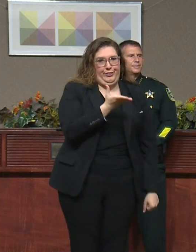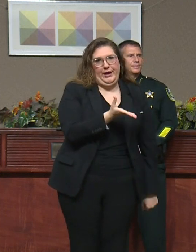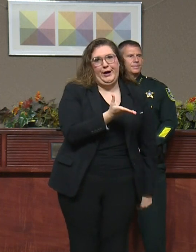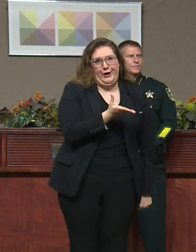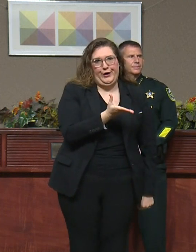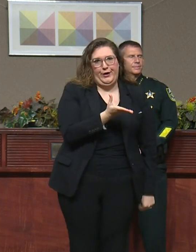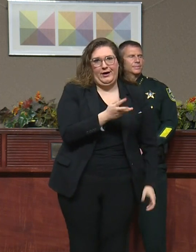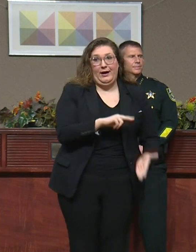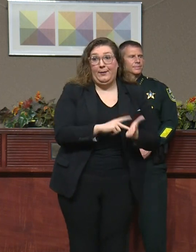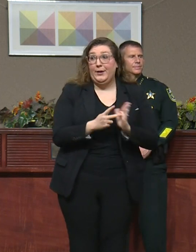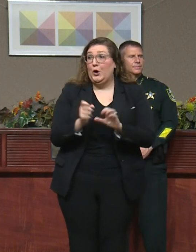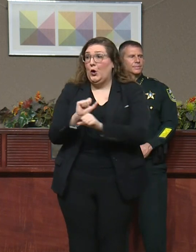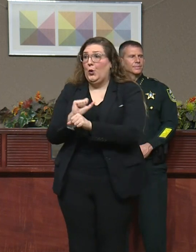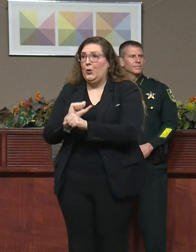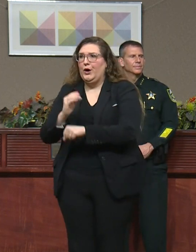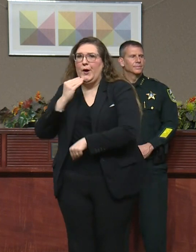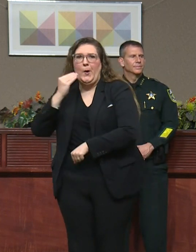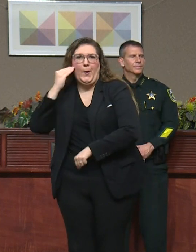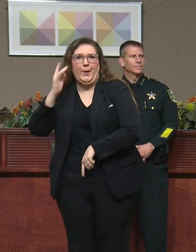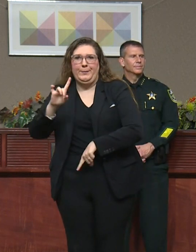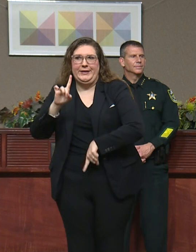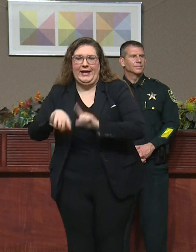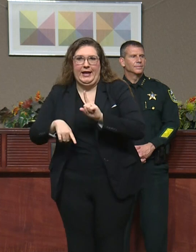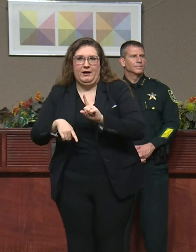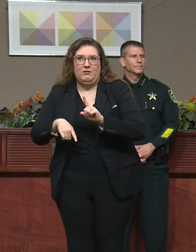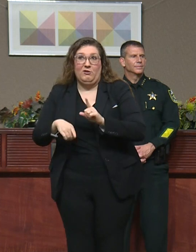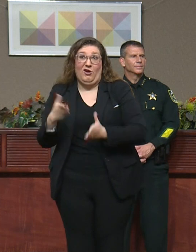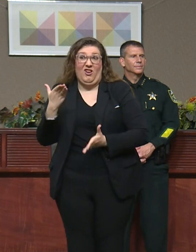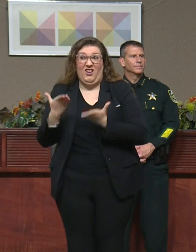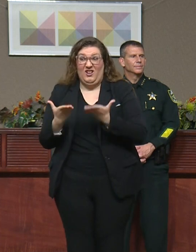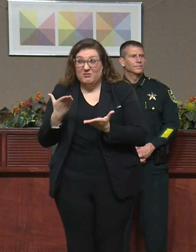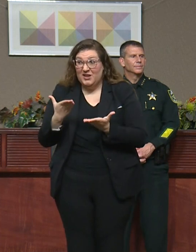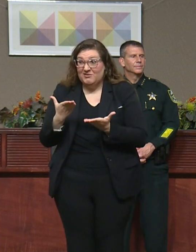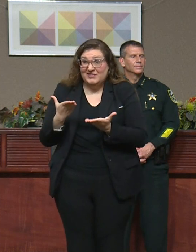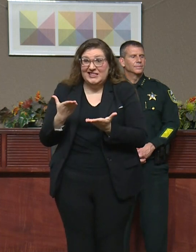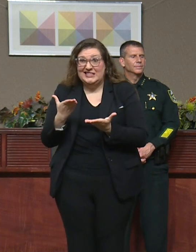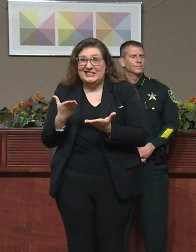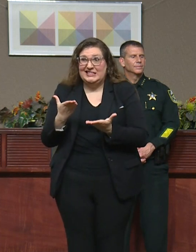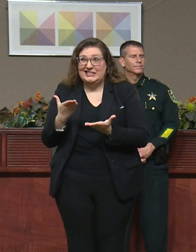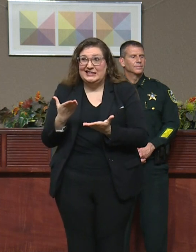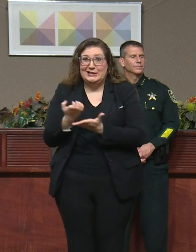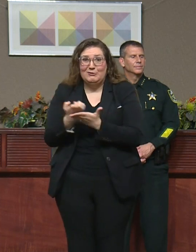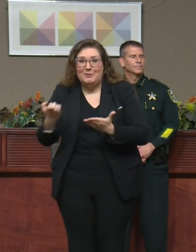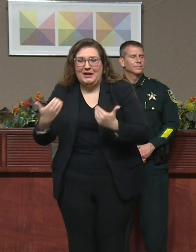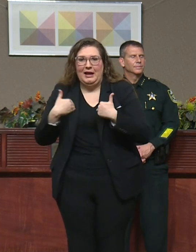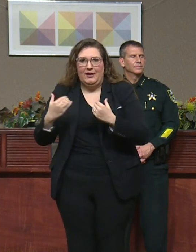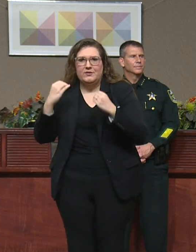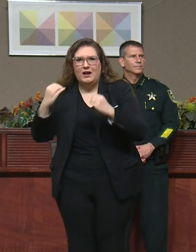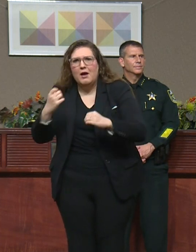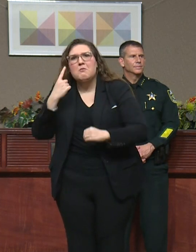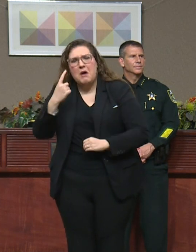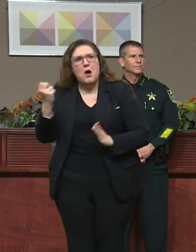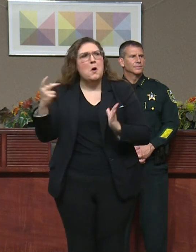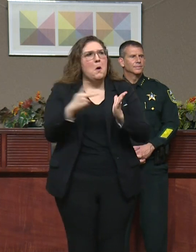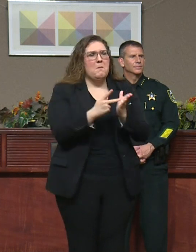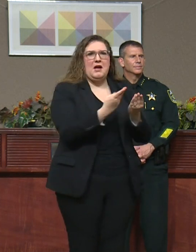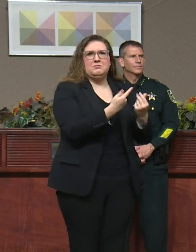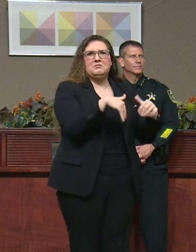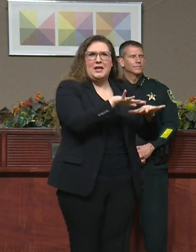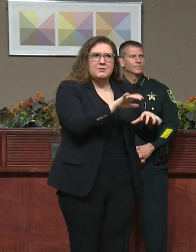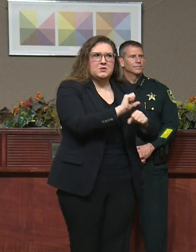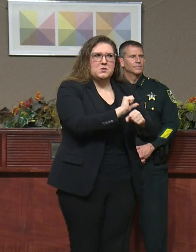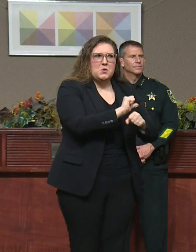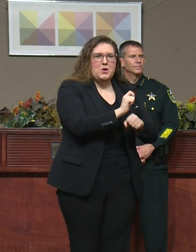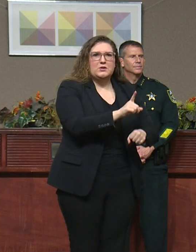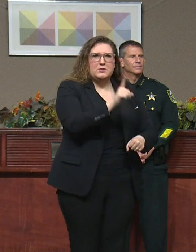telework or may not have had the ability to telework to start with, but they are going to help us close down this school year. Overdue